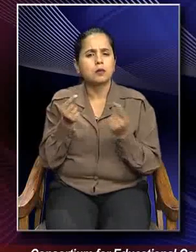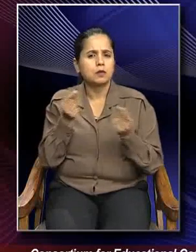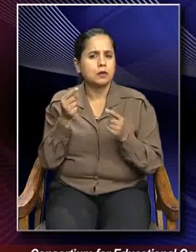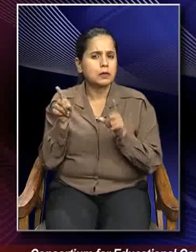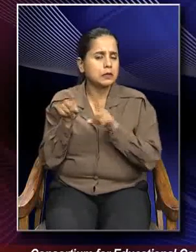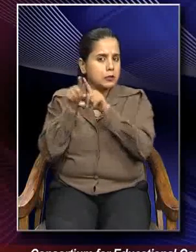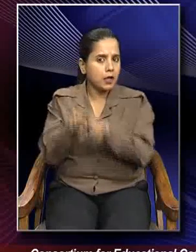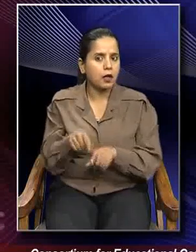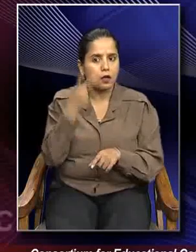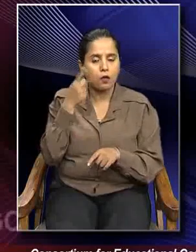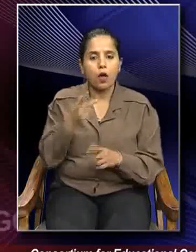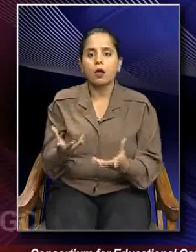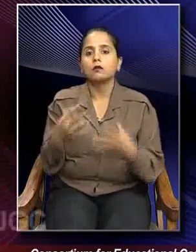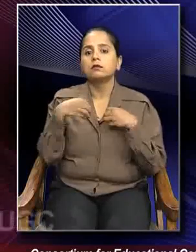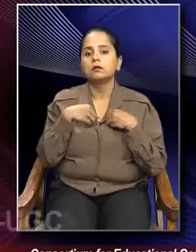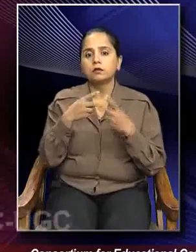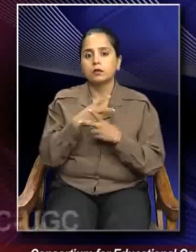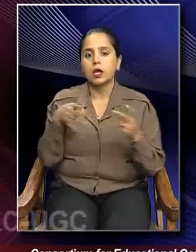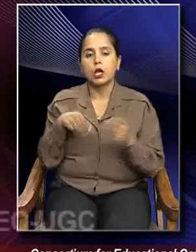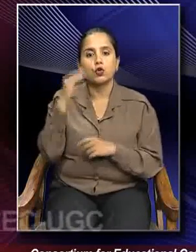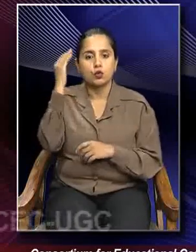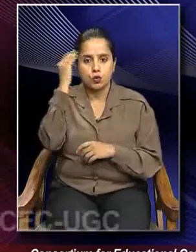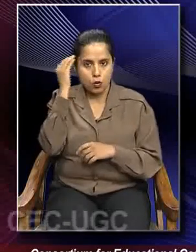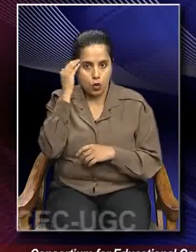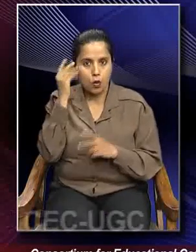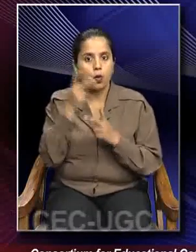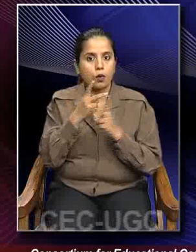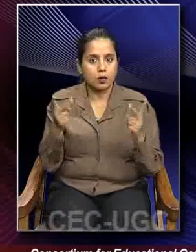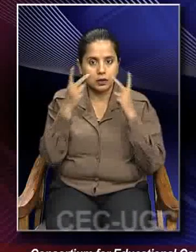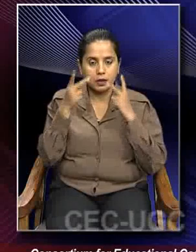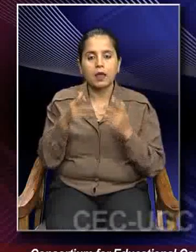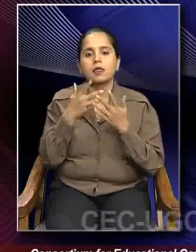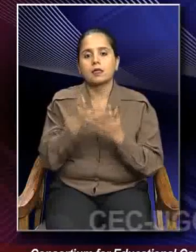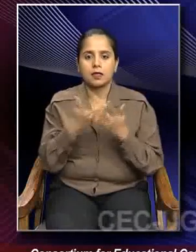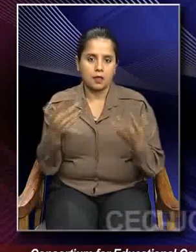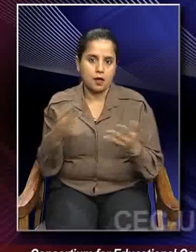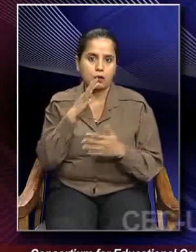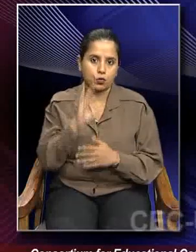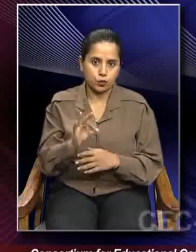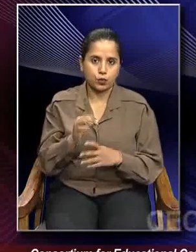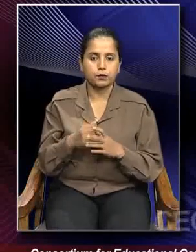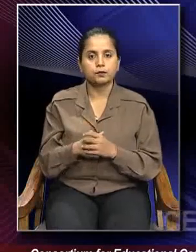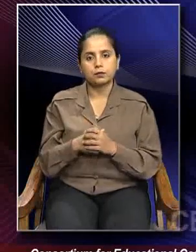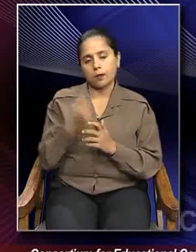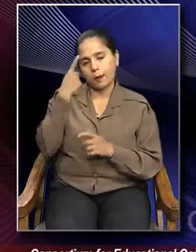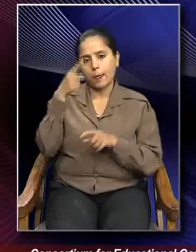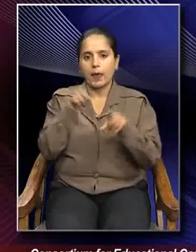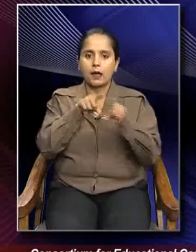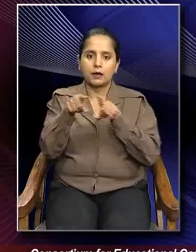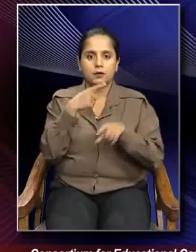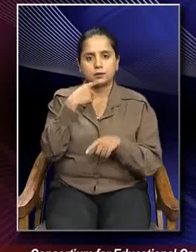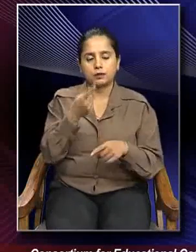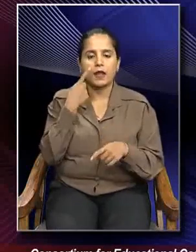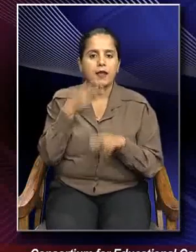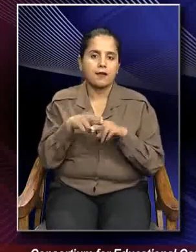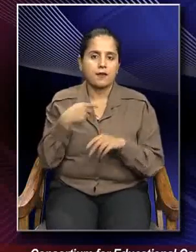simultaneously for acquiring the knowledge of an object. For example, if I